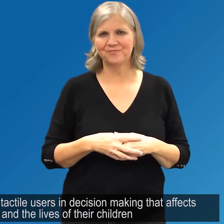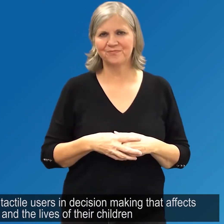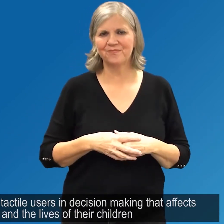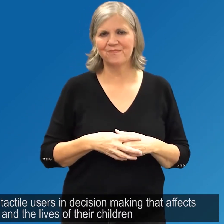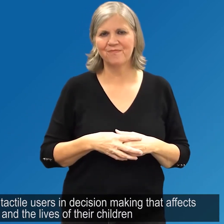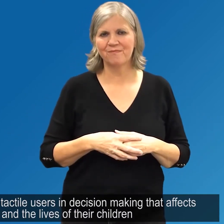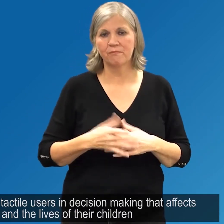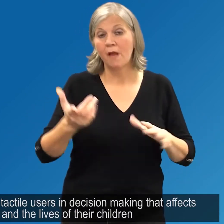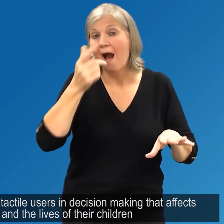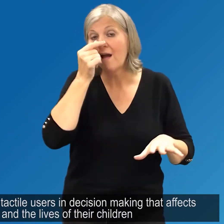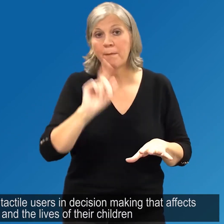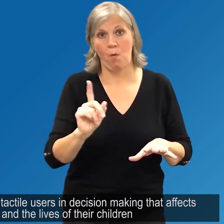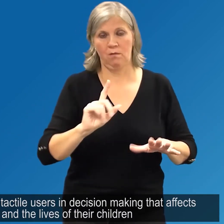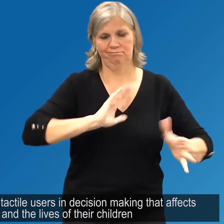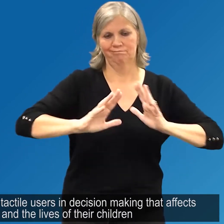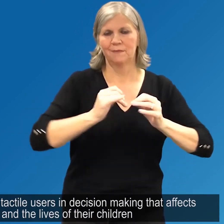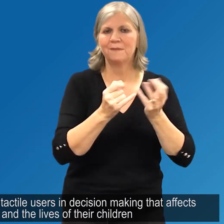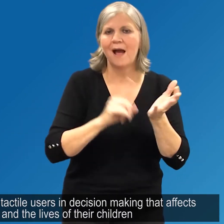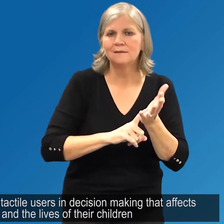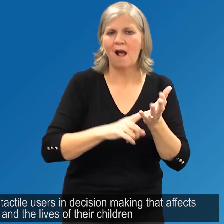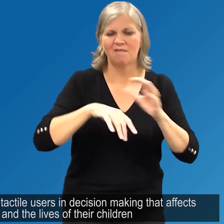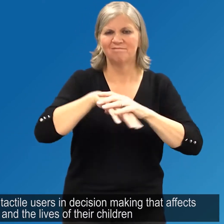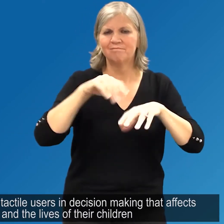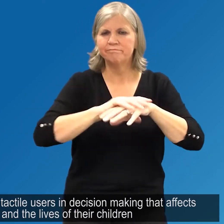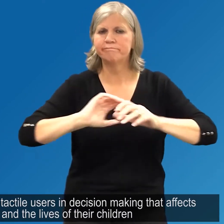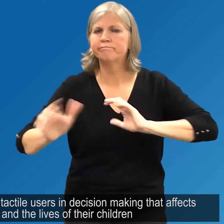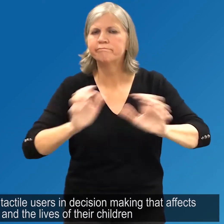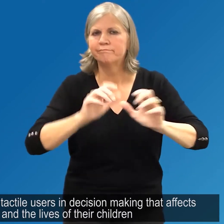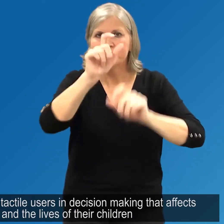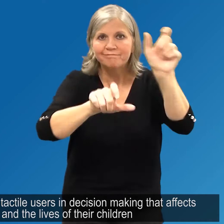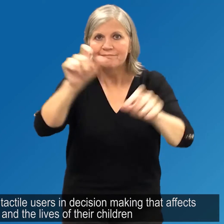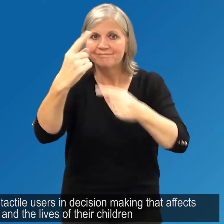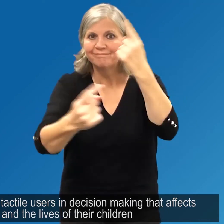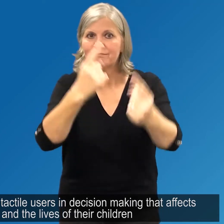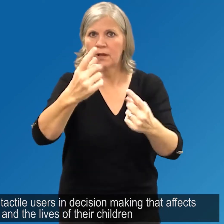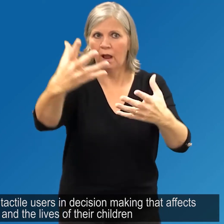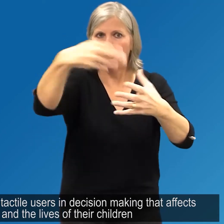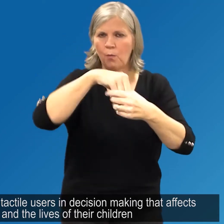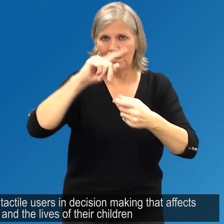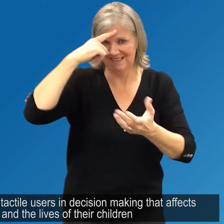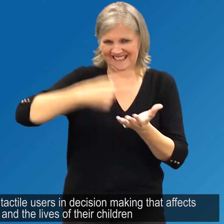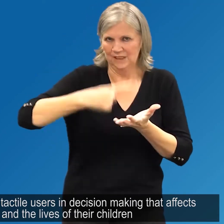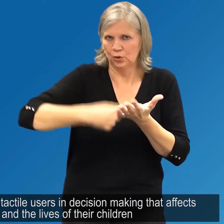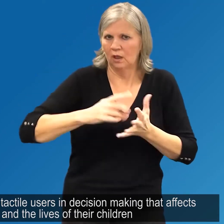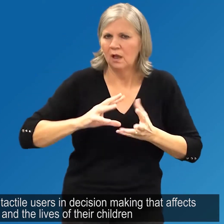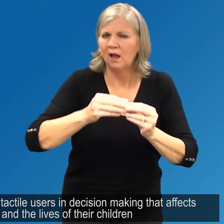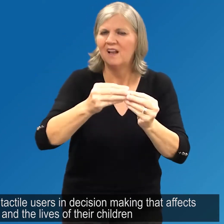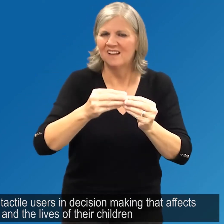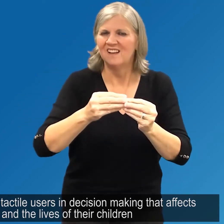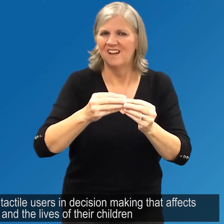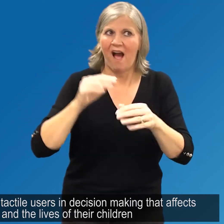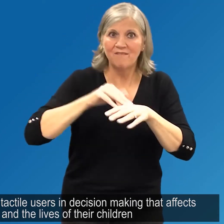Enabling BSL/BSL tactile users in decision-making that affects their lives and the lives of their children.